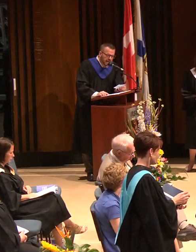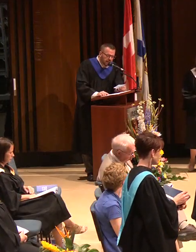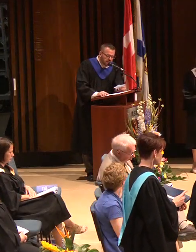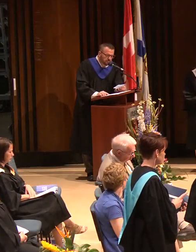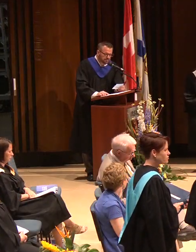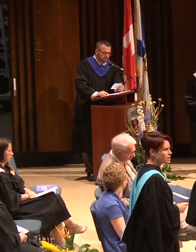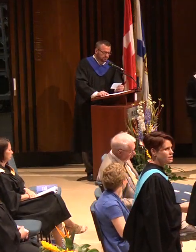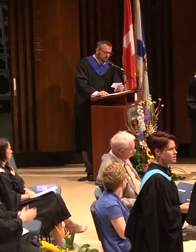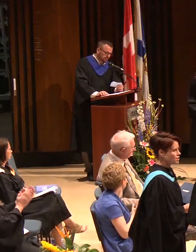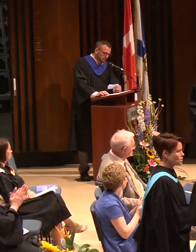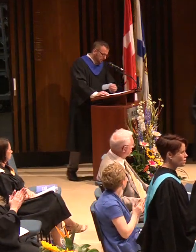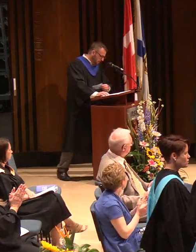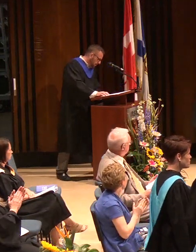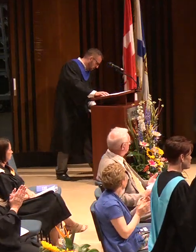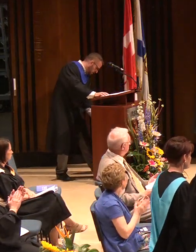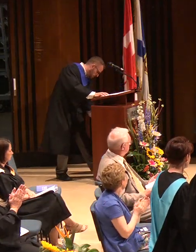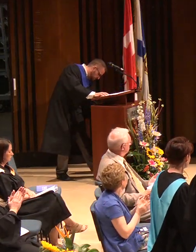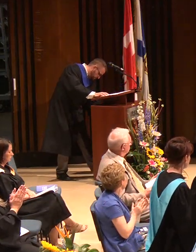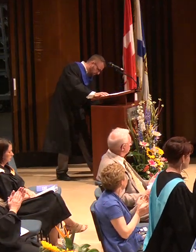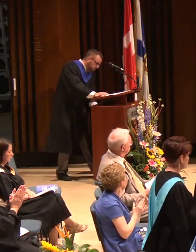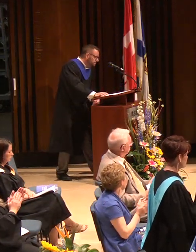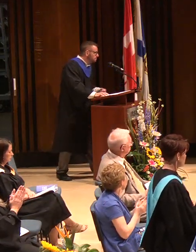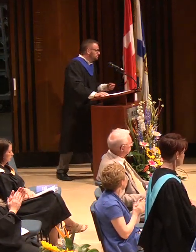Nicole Yaden.